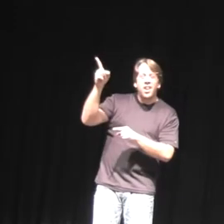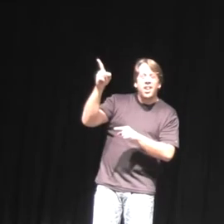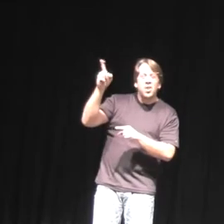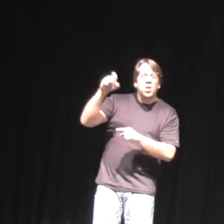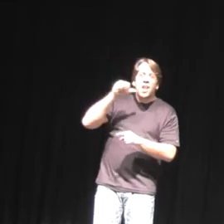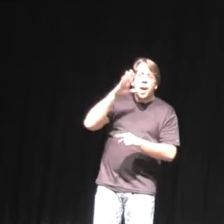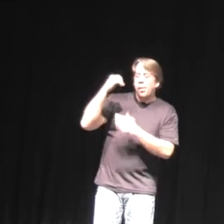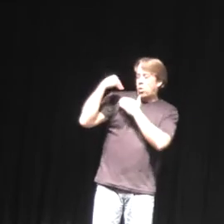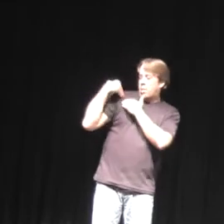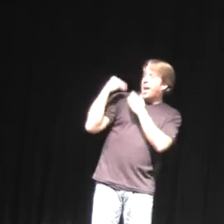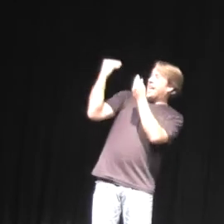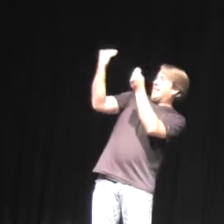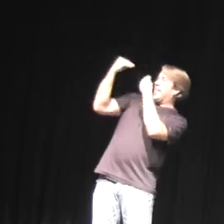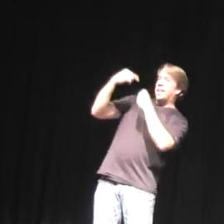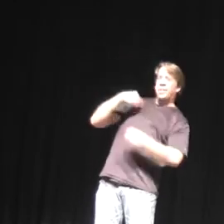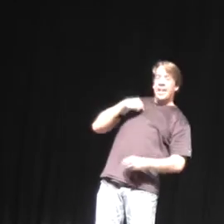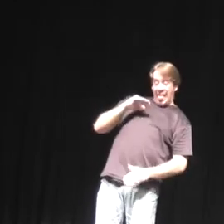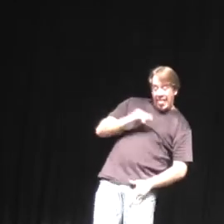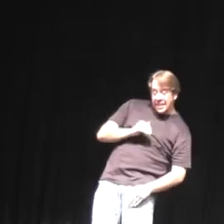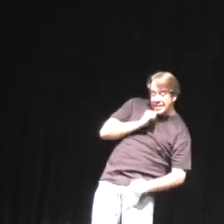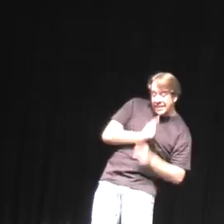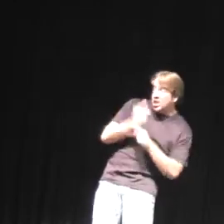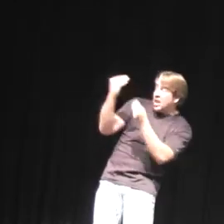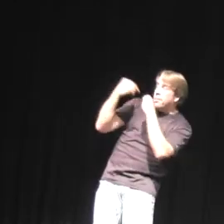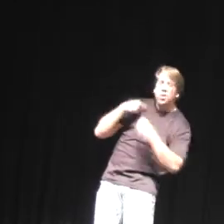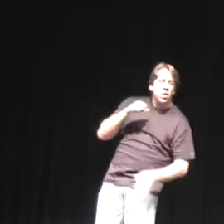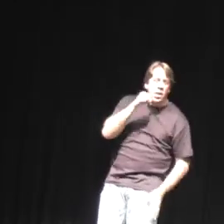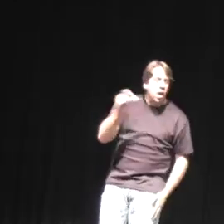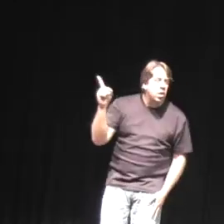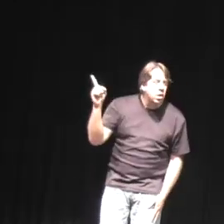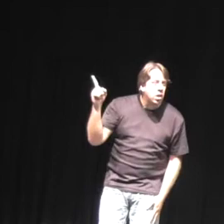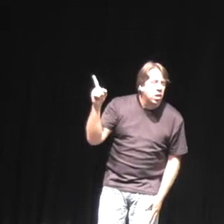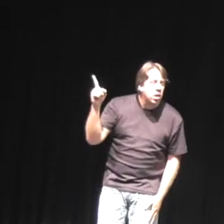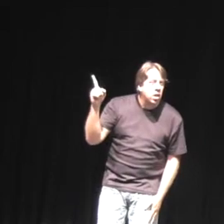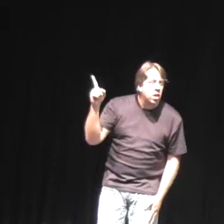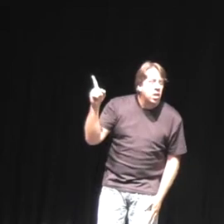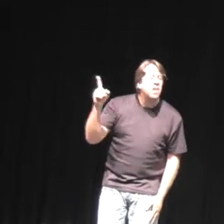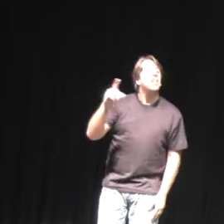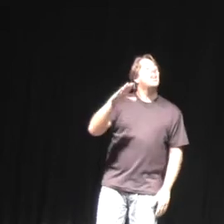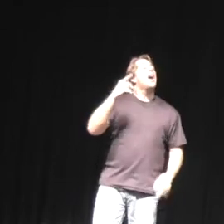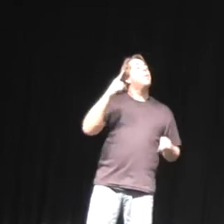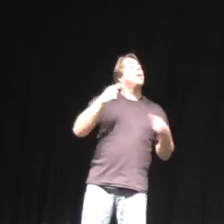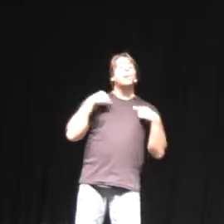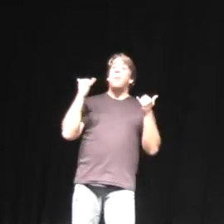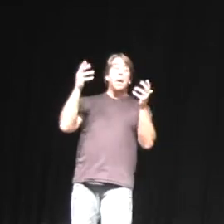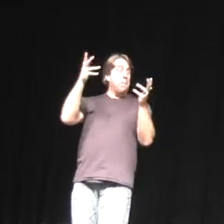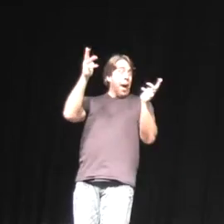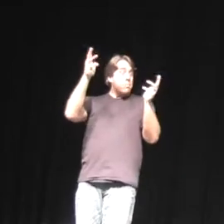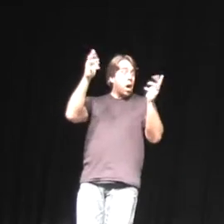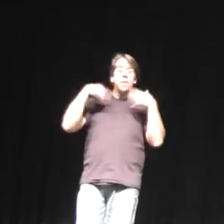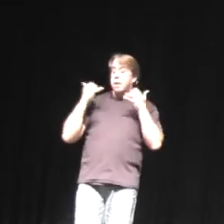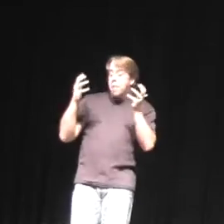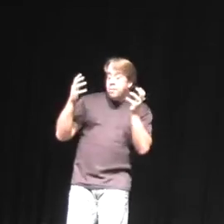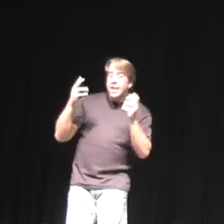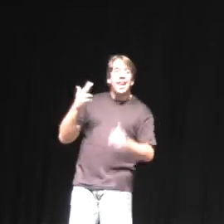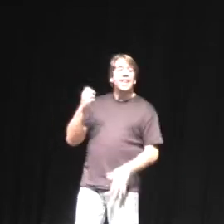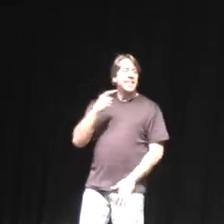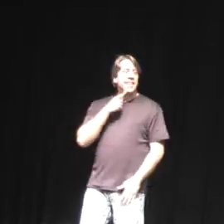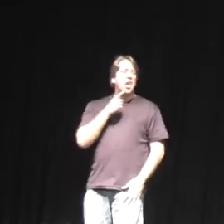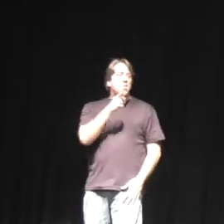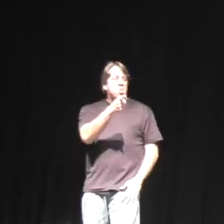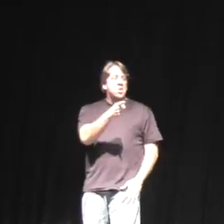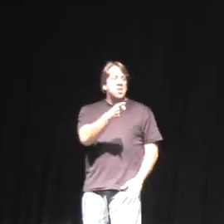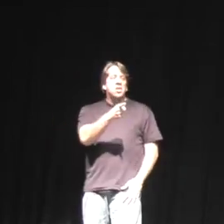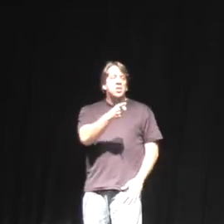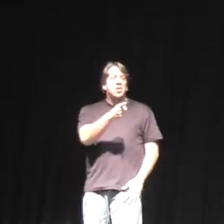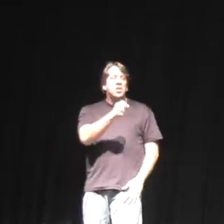responsible for teaching their little sister sign language. Because we would be playing basketball one-on-one, and he'd be like, you suck, you